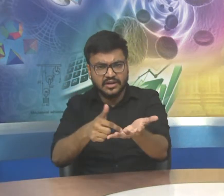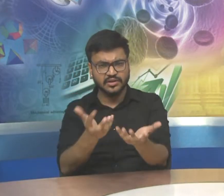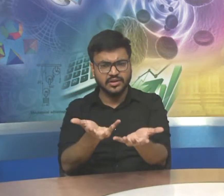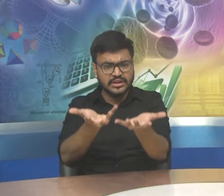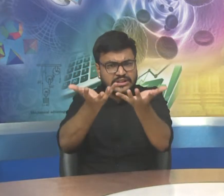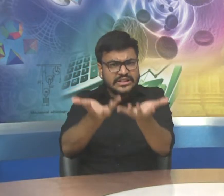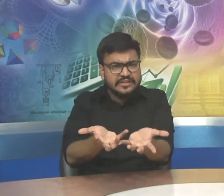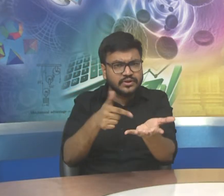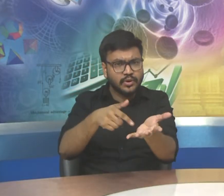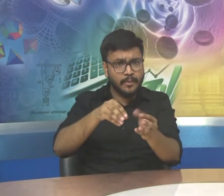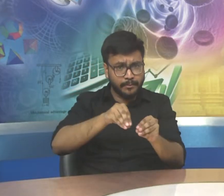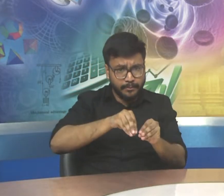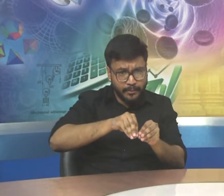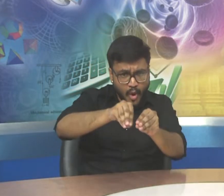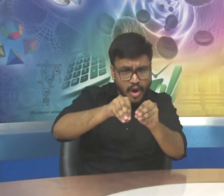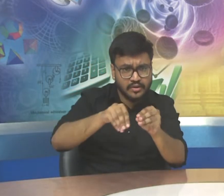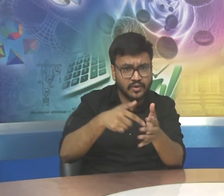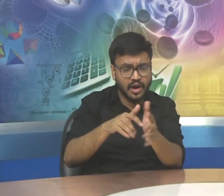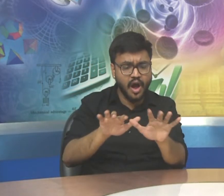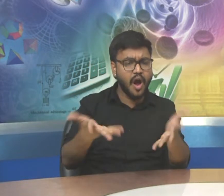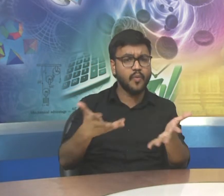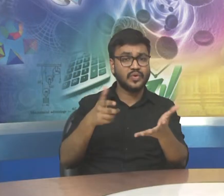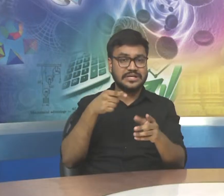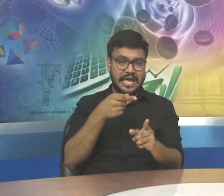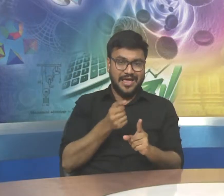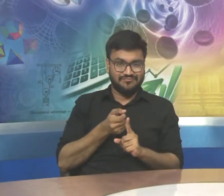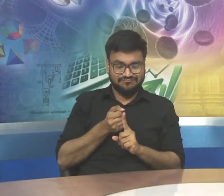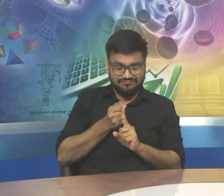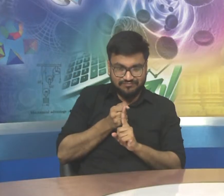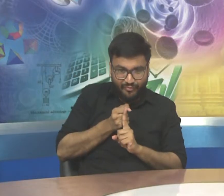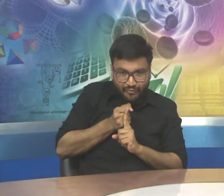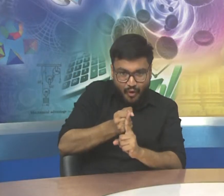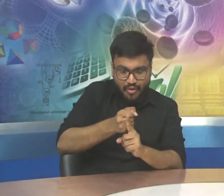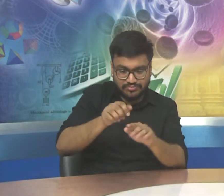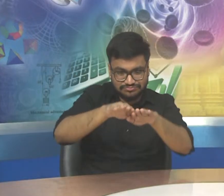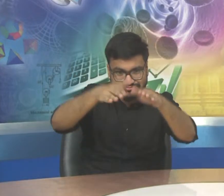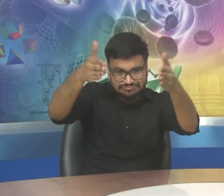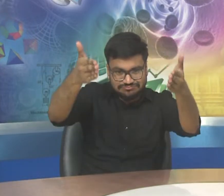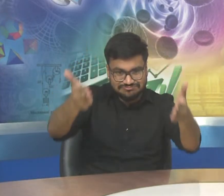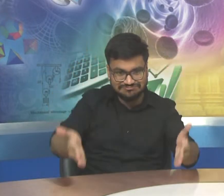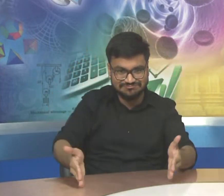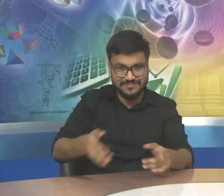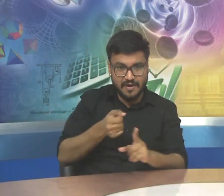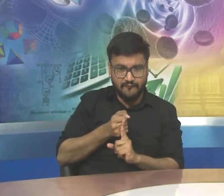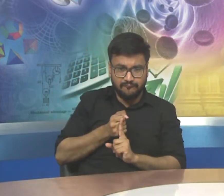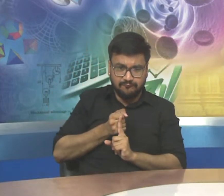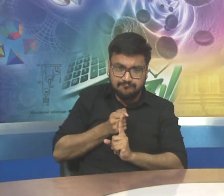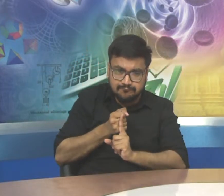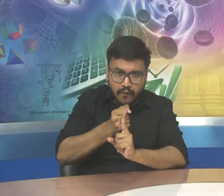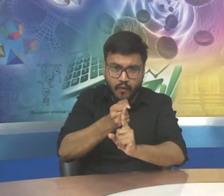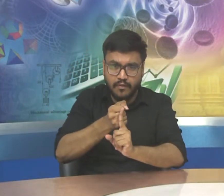For example, if you push something lightly and it